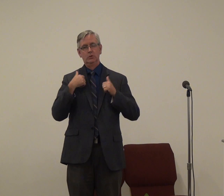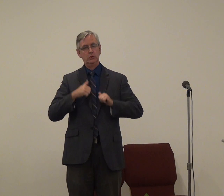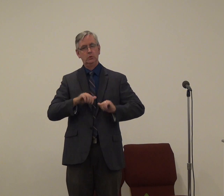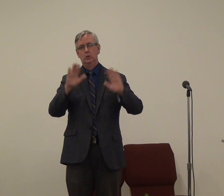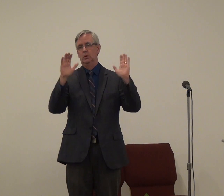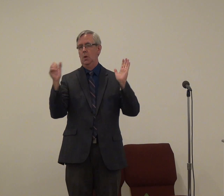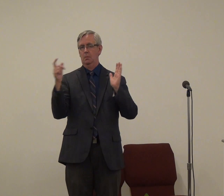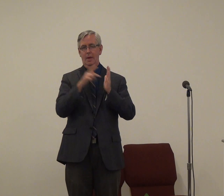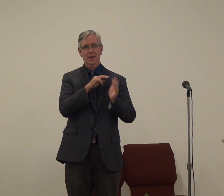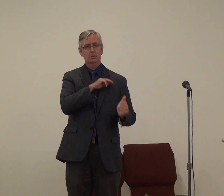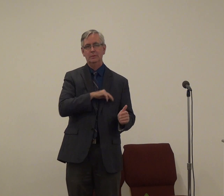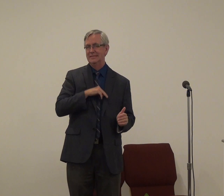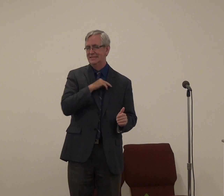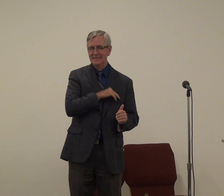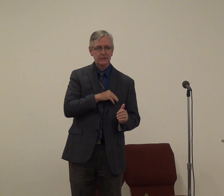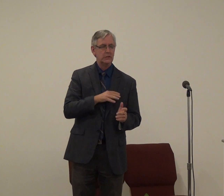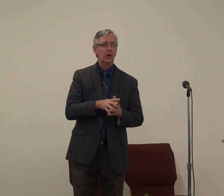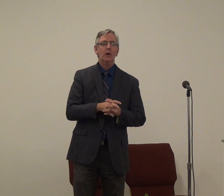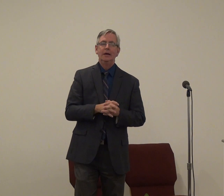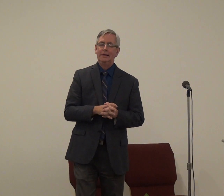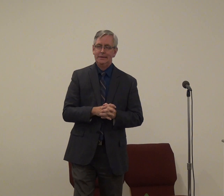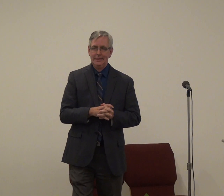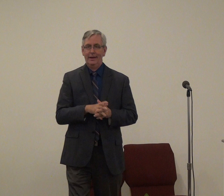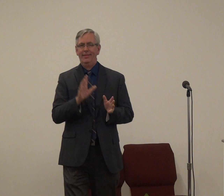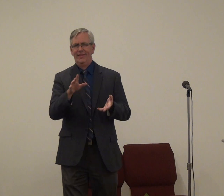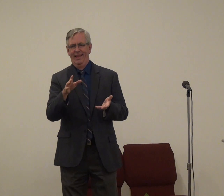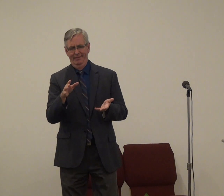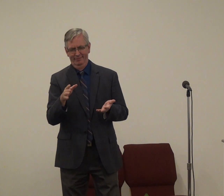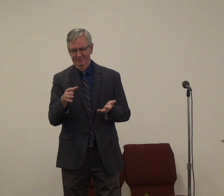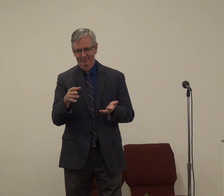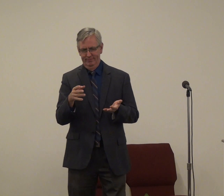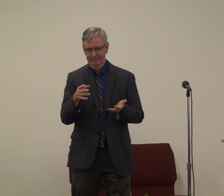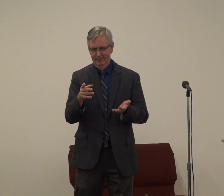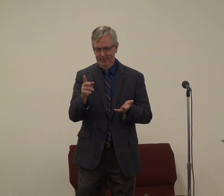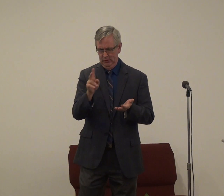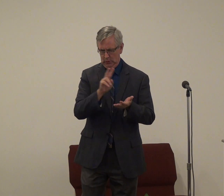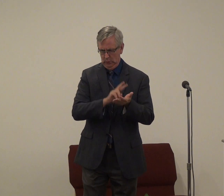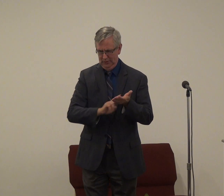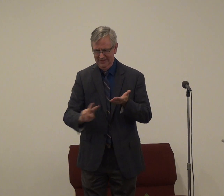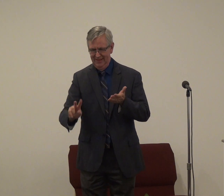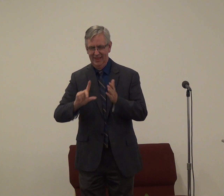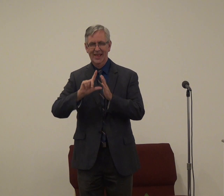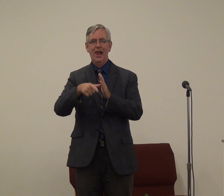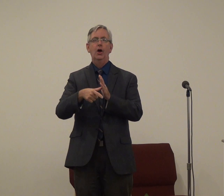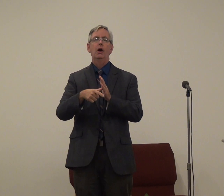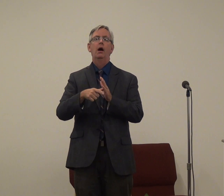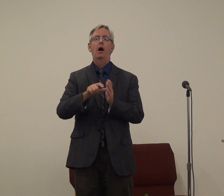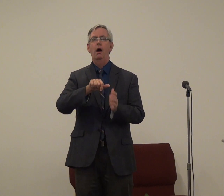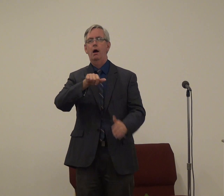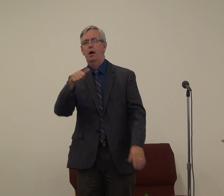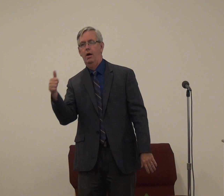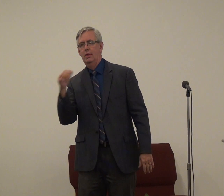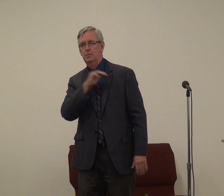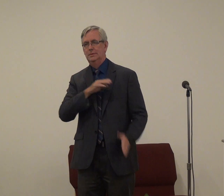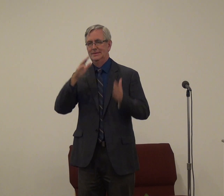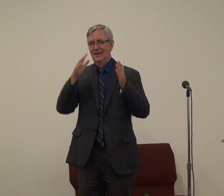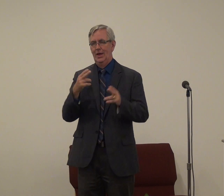my wife and I decided it's just time to surrender. So we surrendered to go back into missions. 2 weeks later,